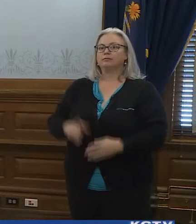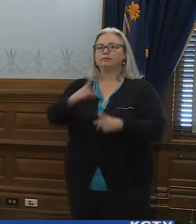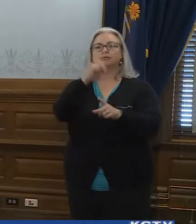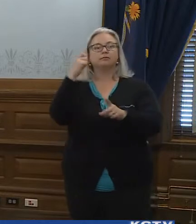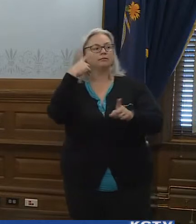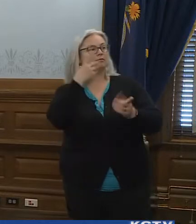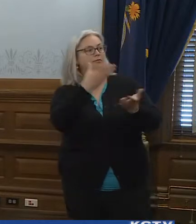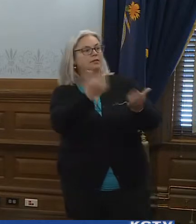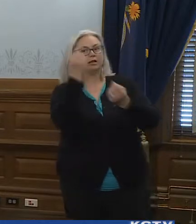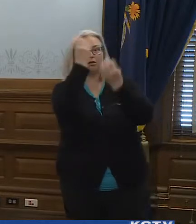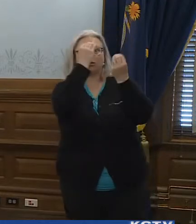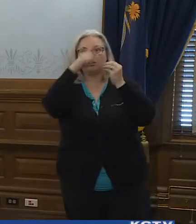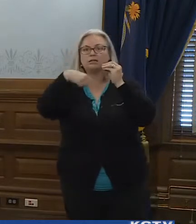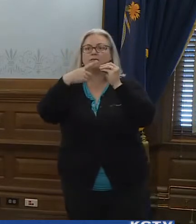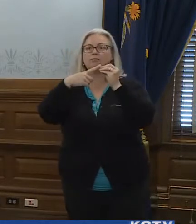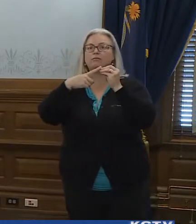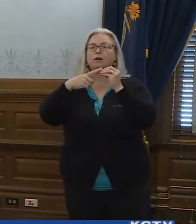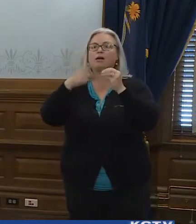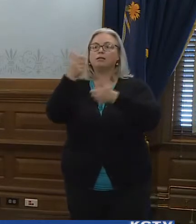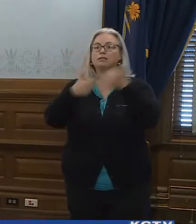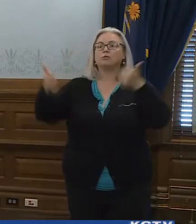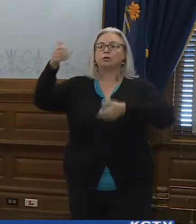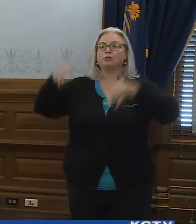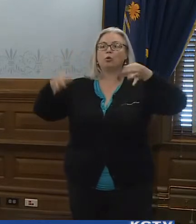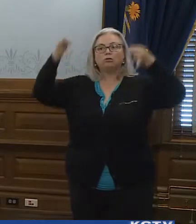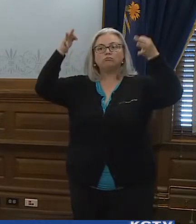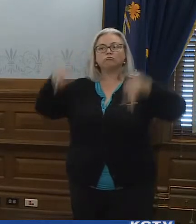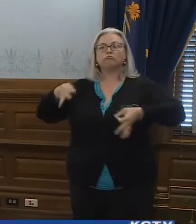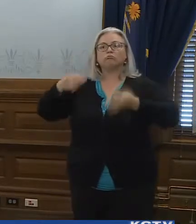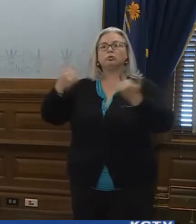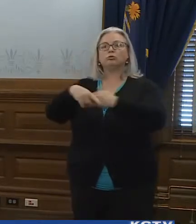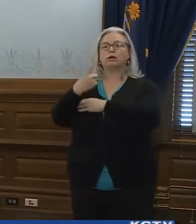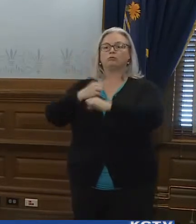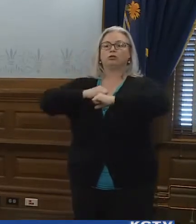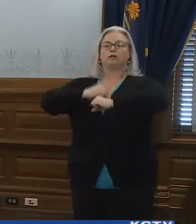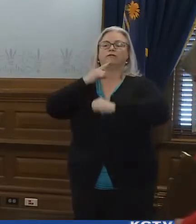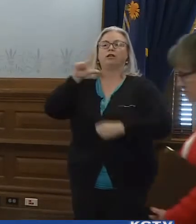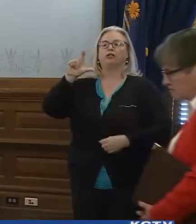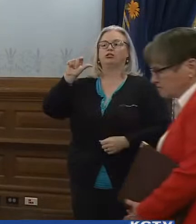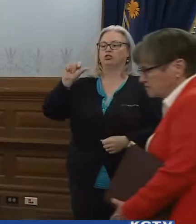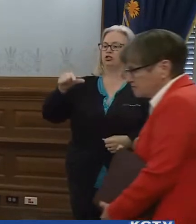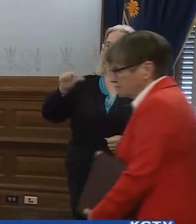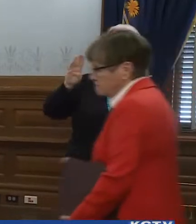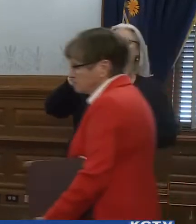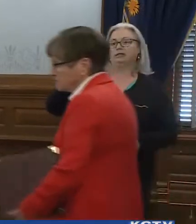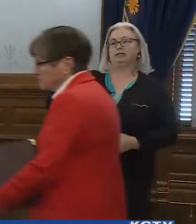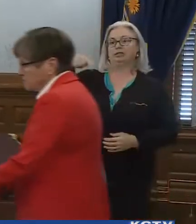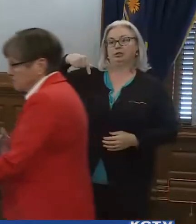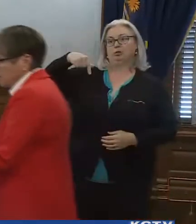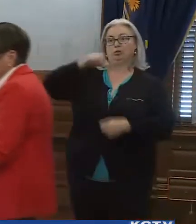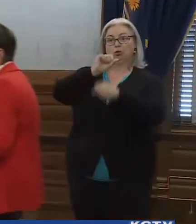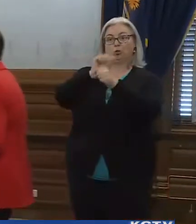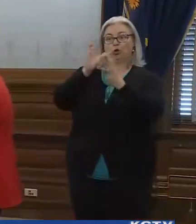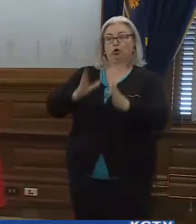Governor, did you have any thoughts on the Supreme Court's ruling today on protections for LGBTQ